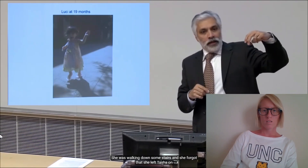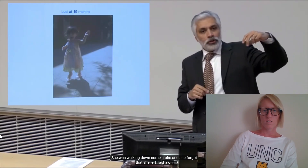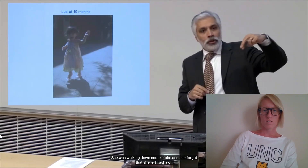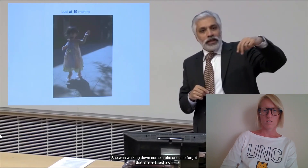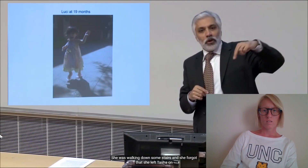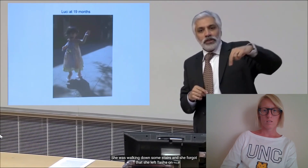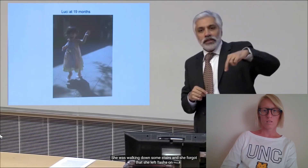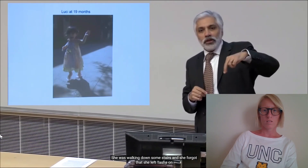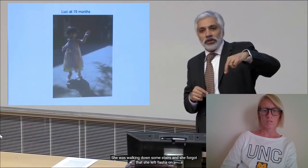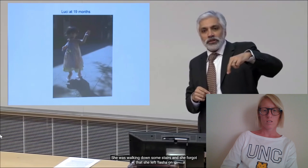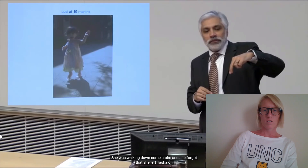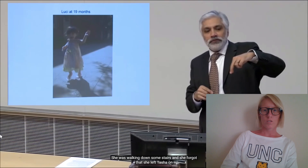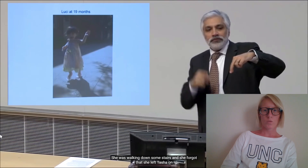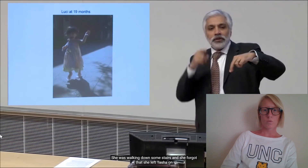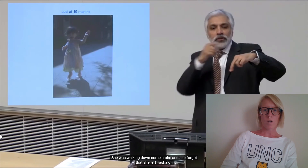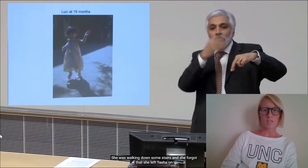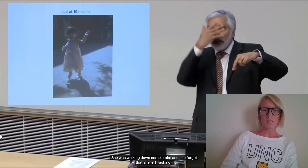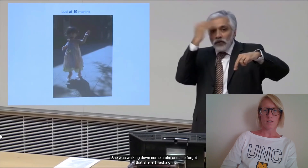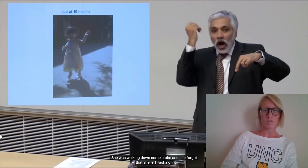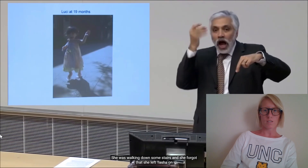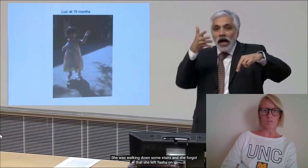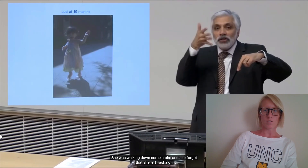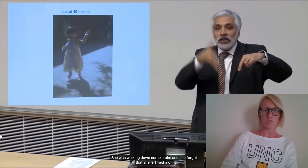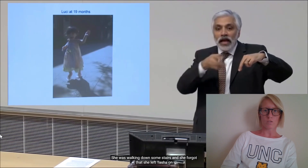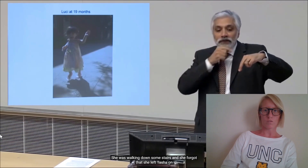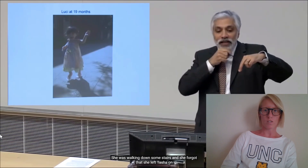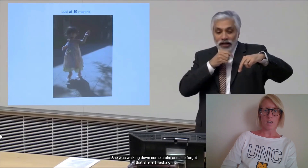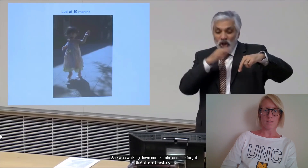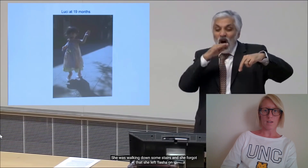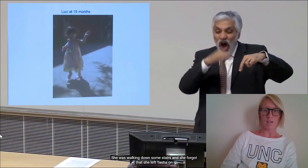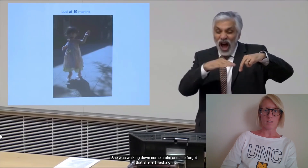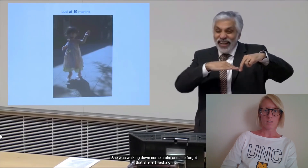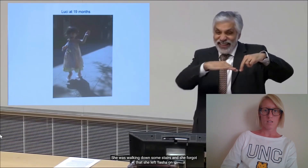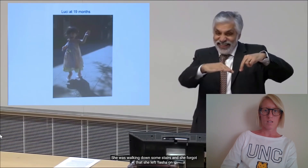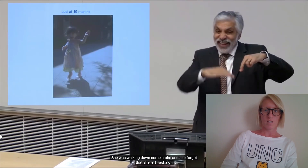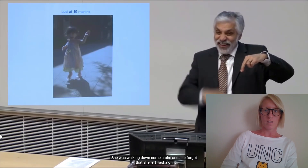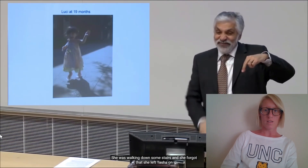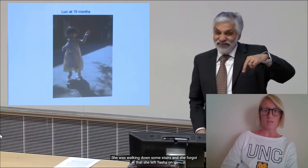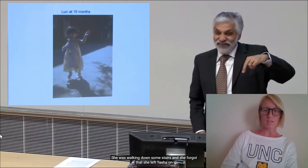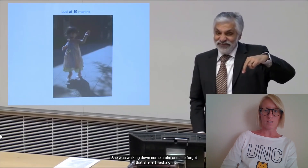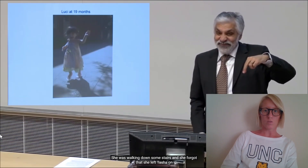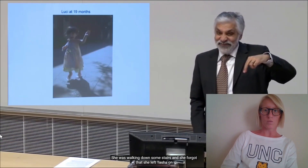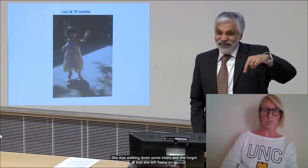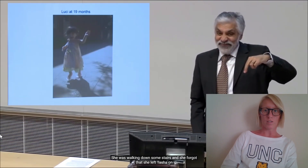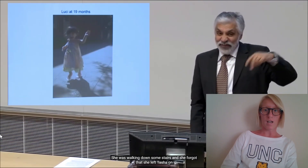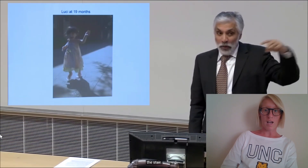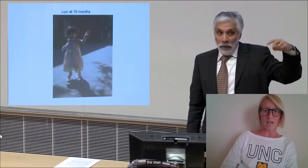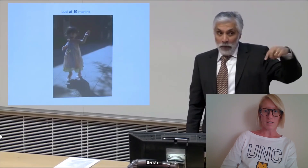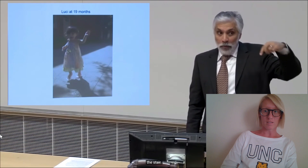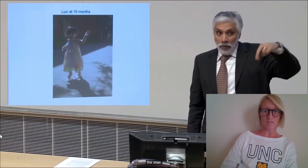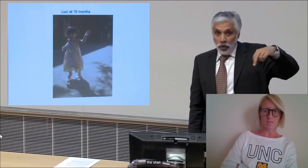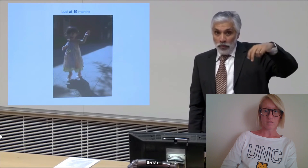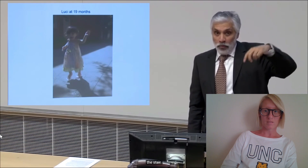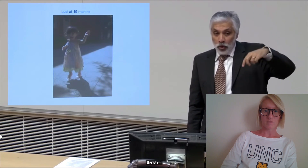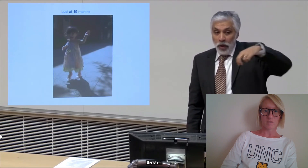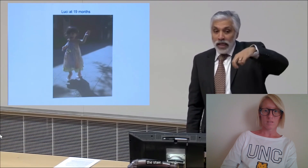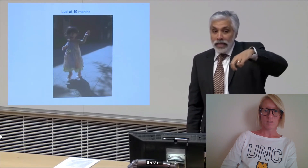Well, she was walking down some stairs, She was walking downstairs, and she forgot that she left Tasha on the